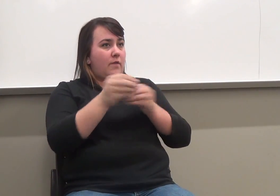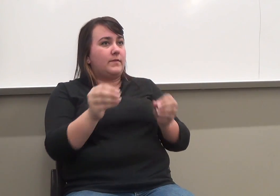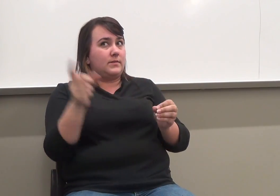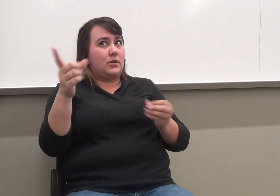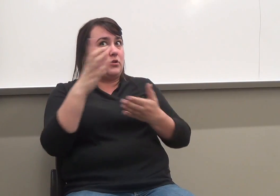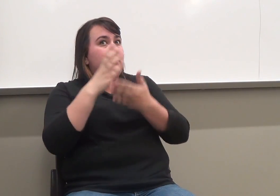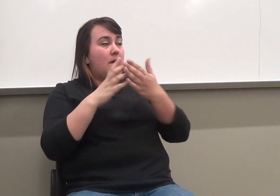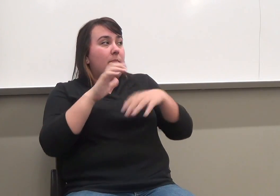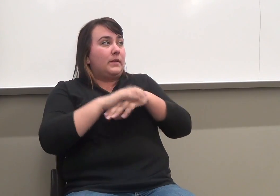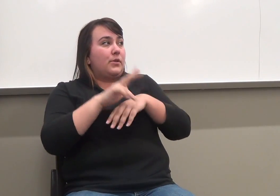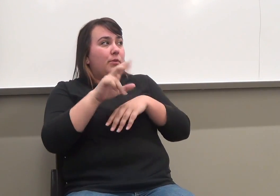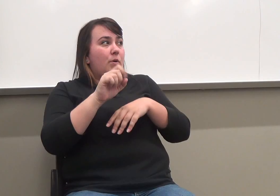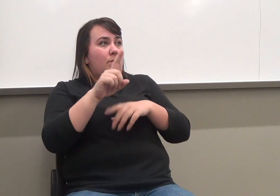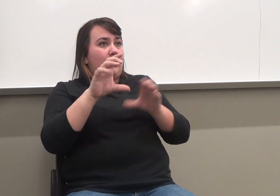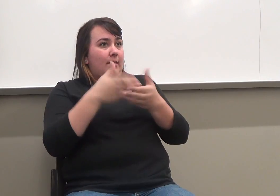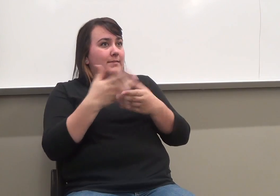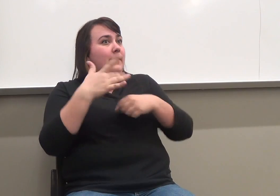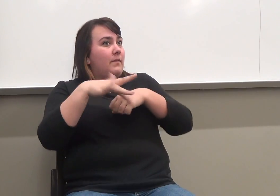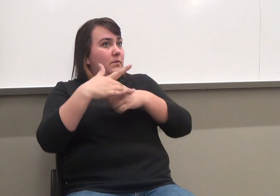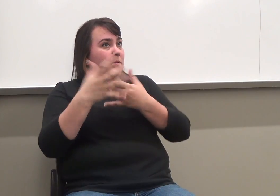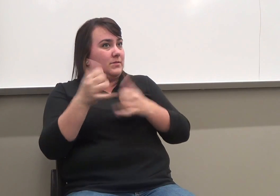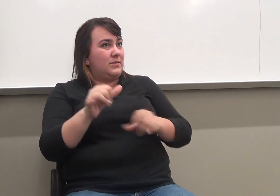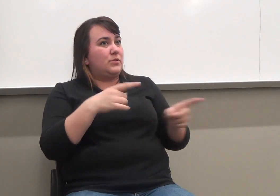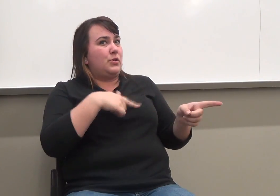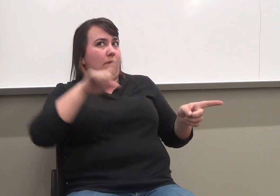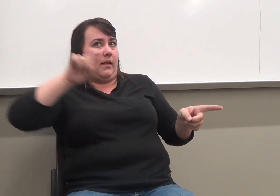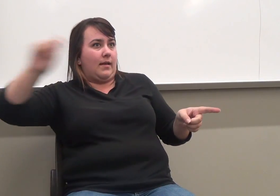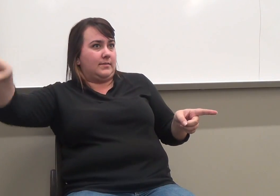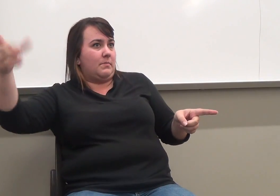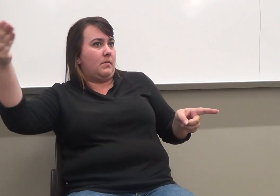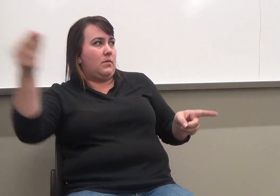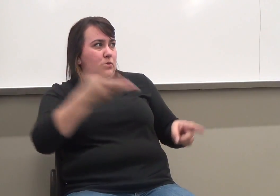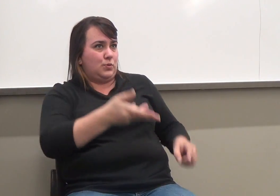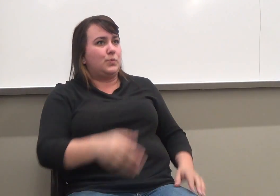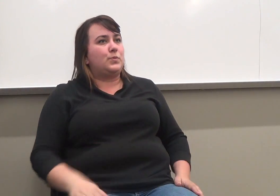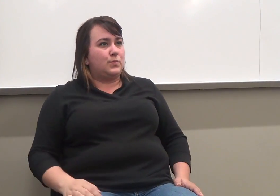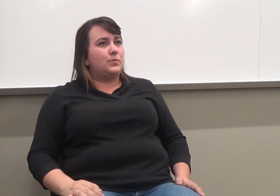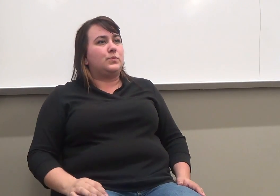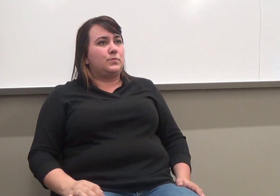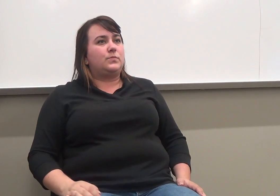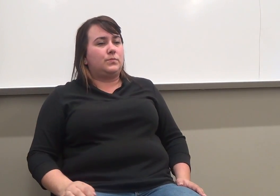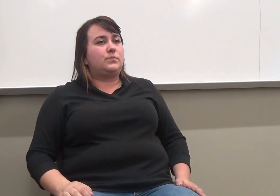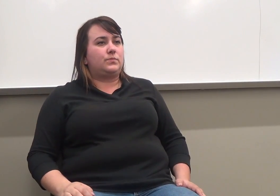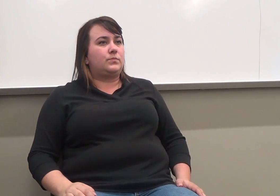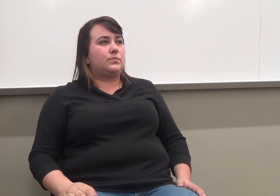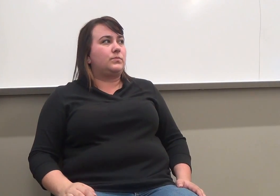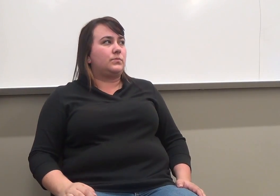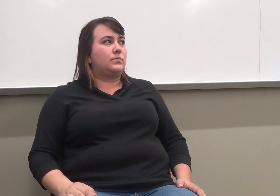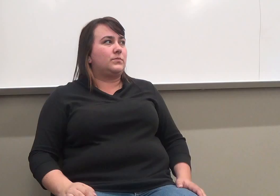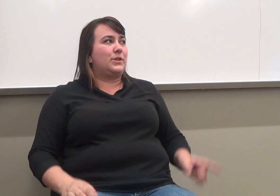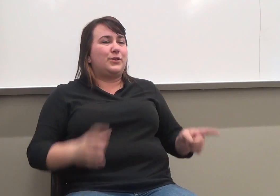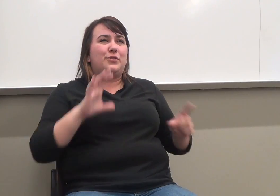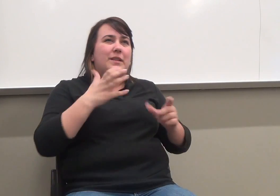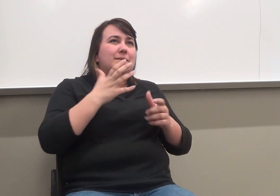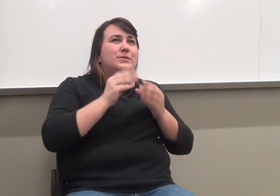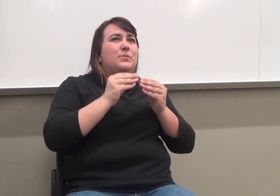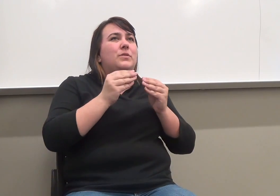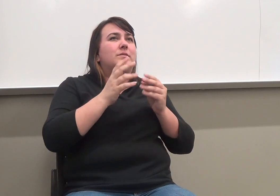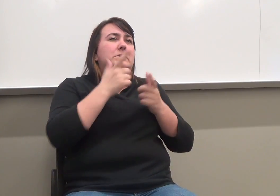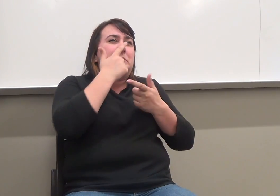301 classes that are still adding people, Okay. but they can tell you which ones they are. The class just seemed more interesting. Okay. I've been All told right,